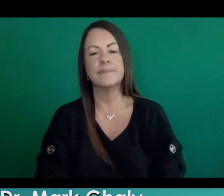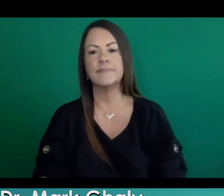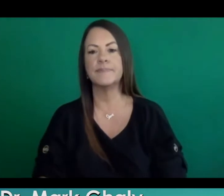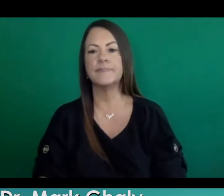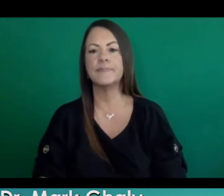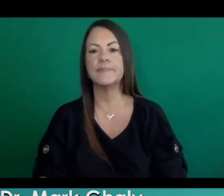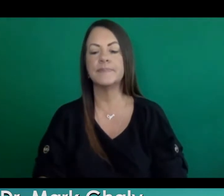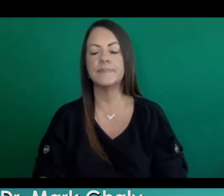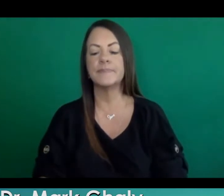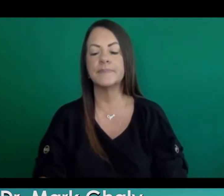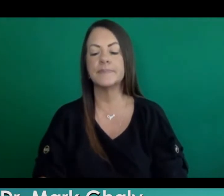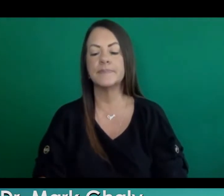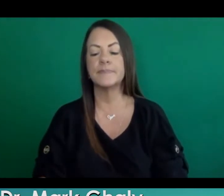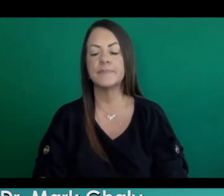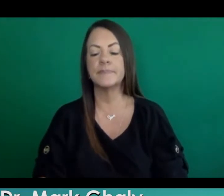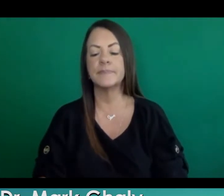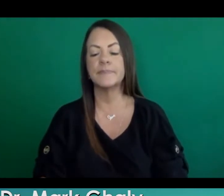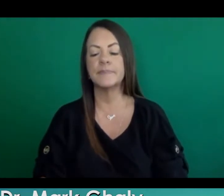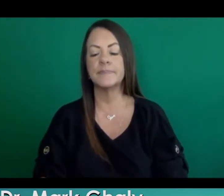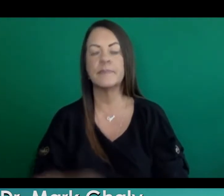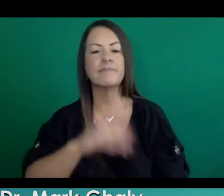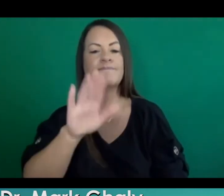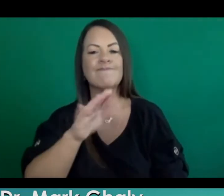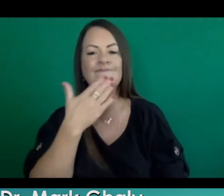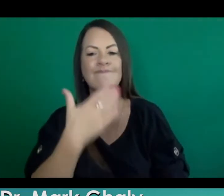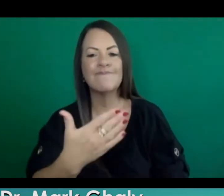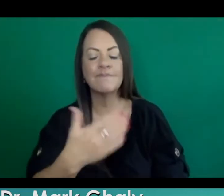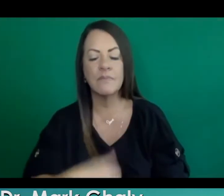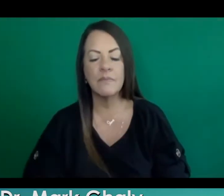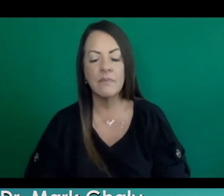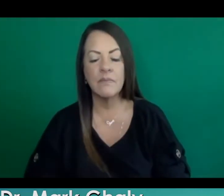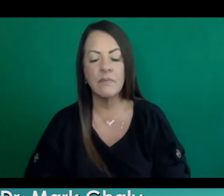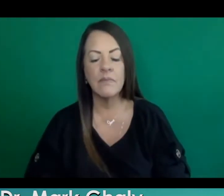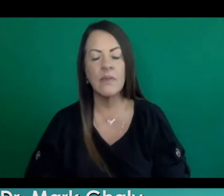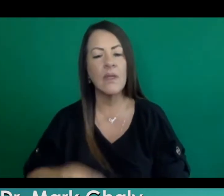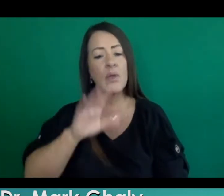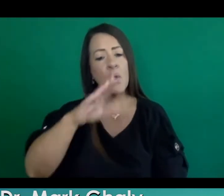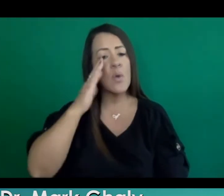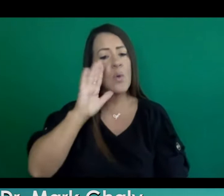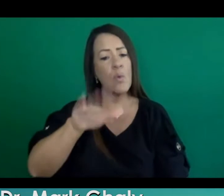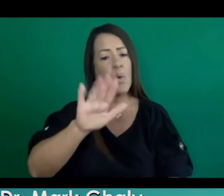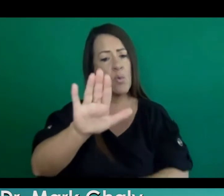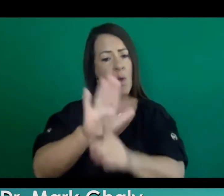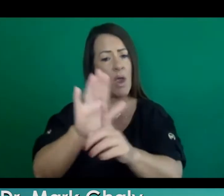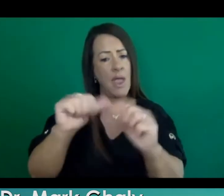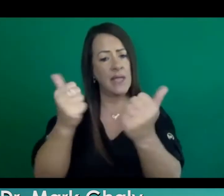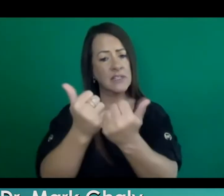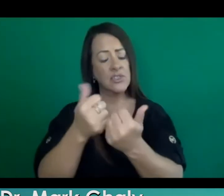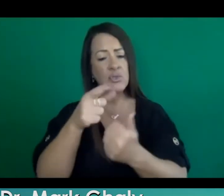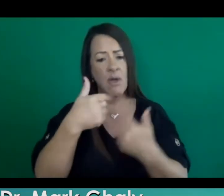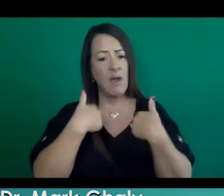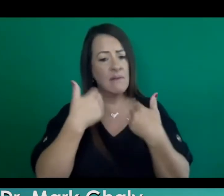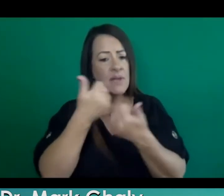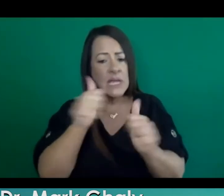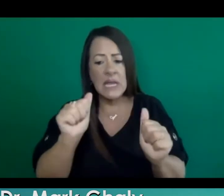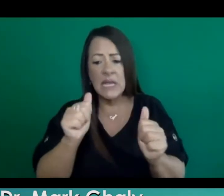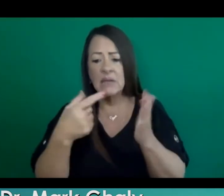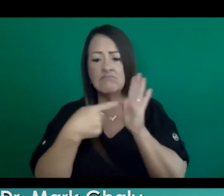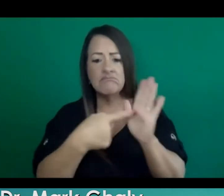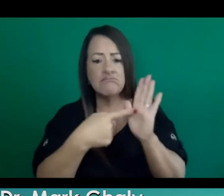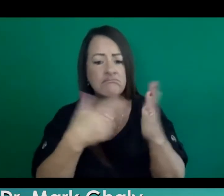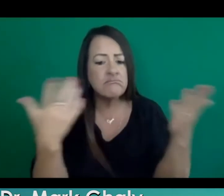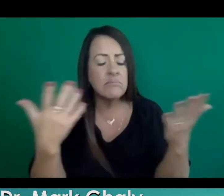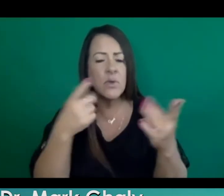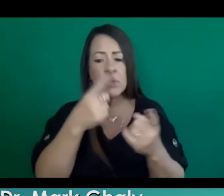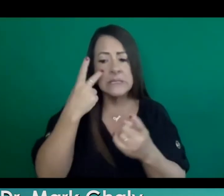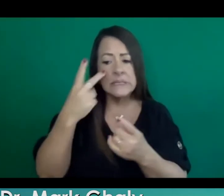Hey, Secretary Ghaly, thanks for taking the question. Has the administration or the agency done any modeling or has seen any